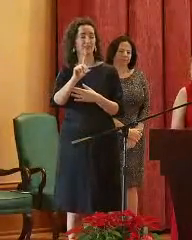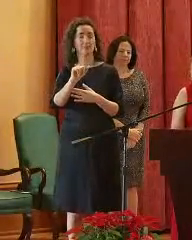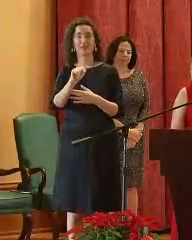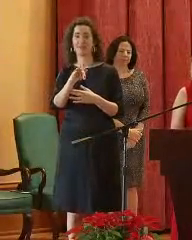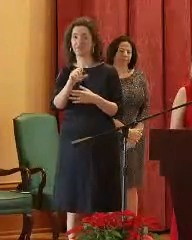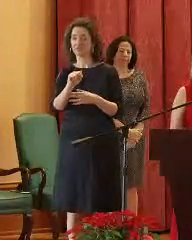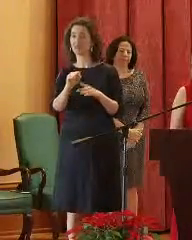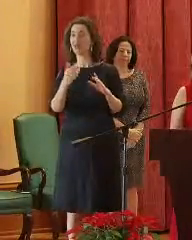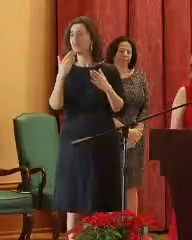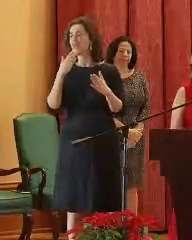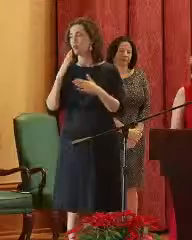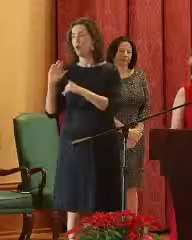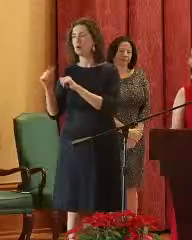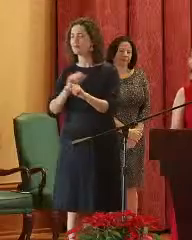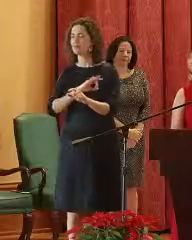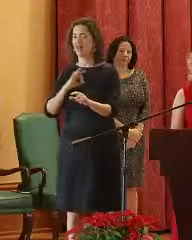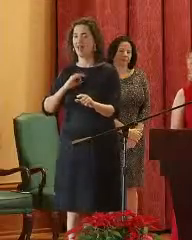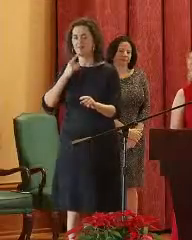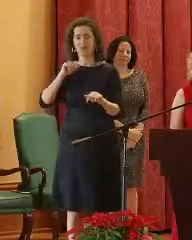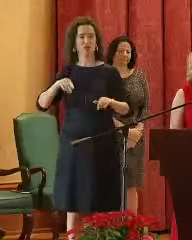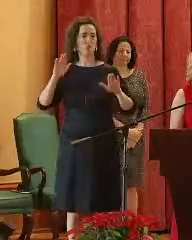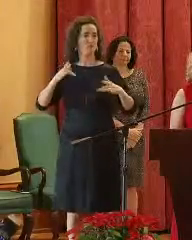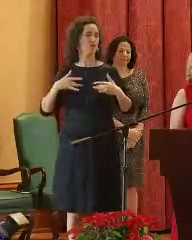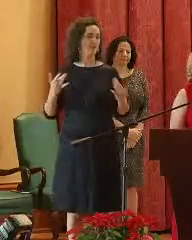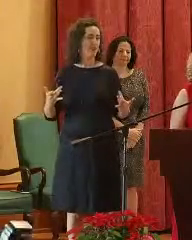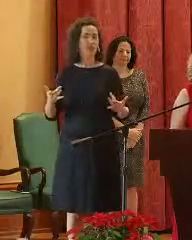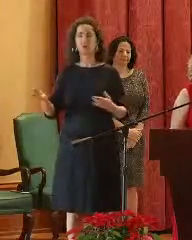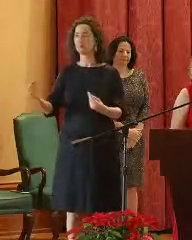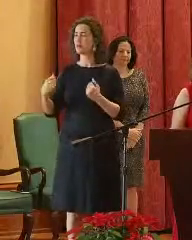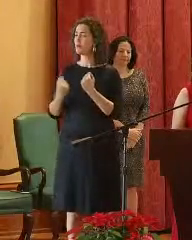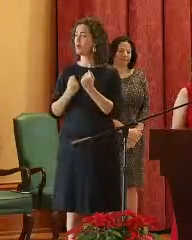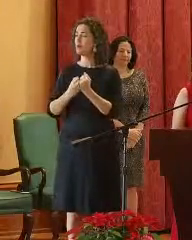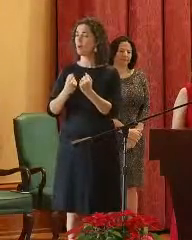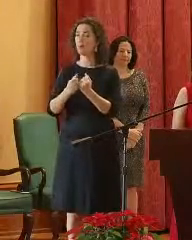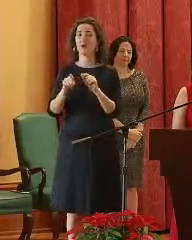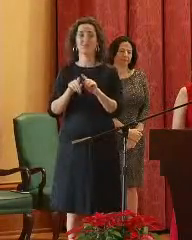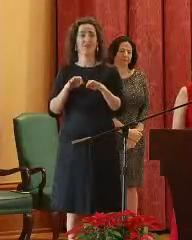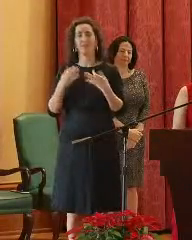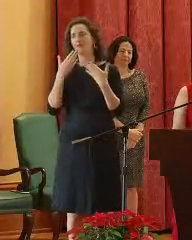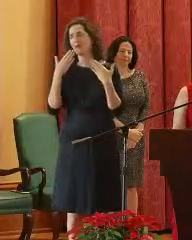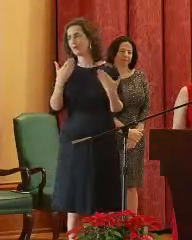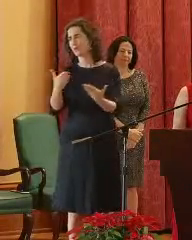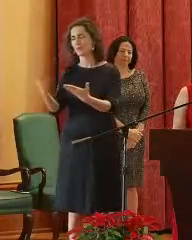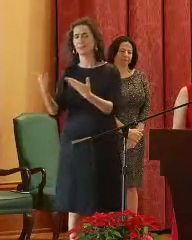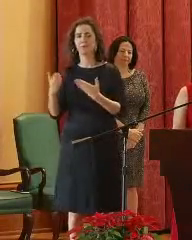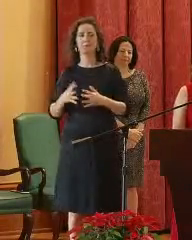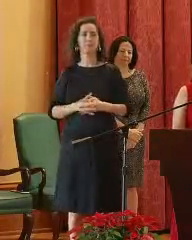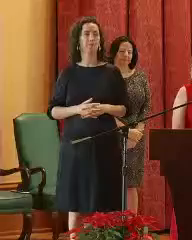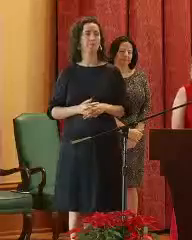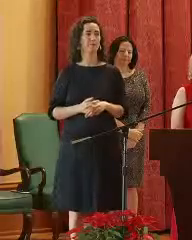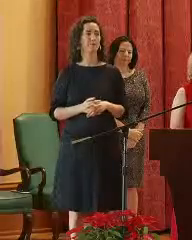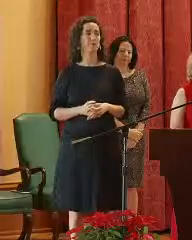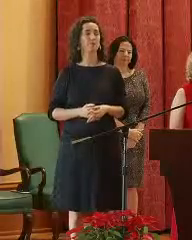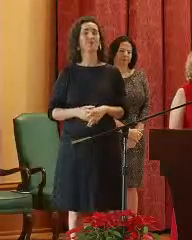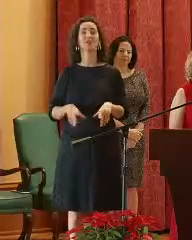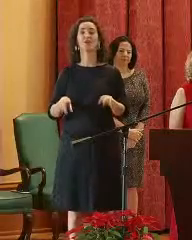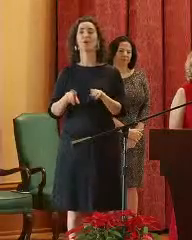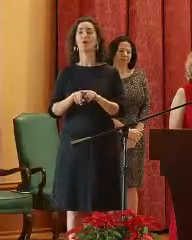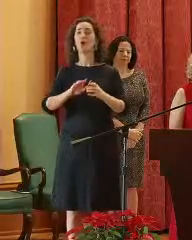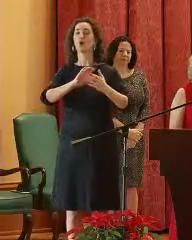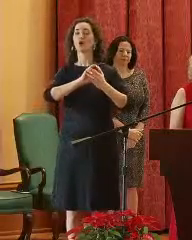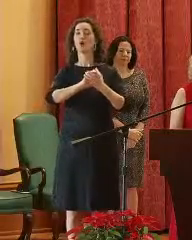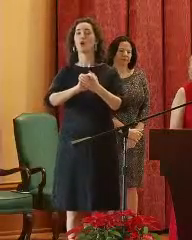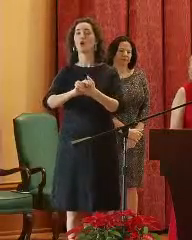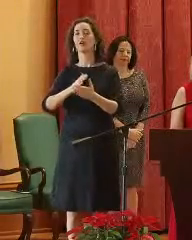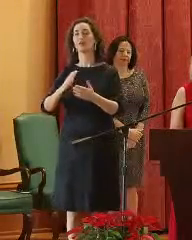this wonderful event and all the support you provide us as families. And congratulations to